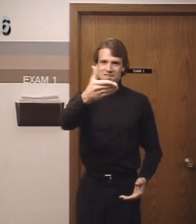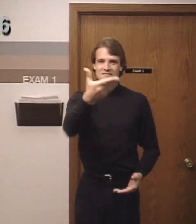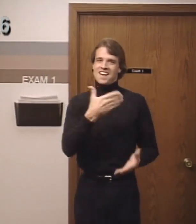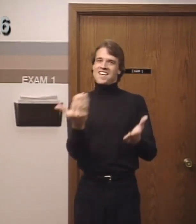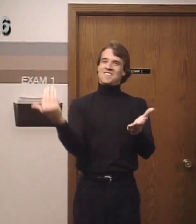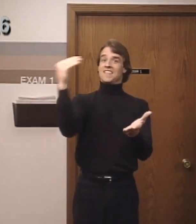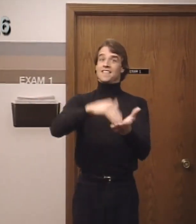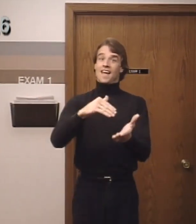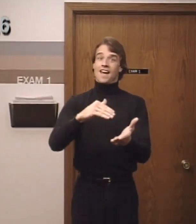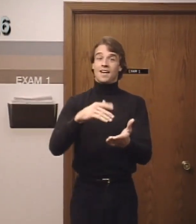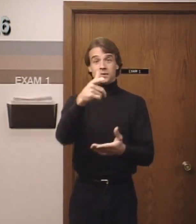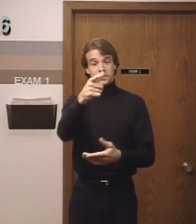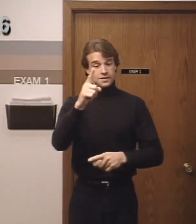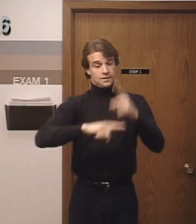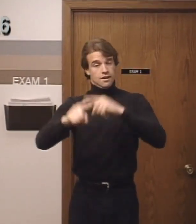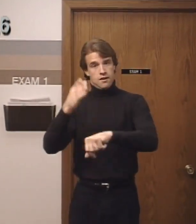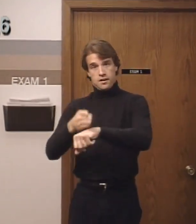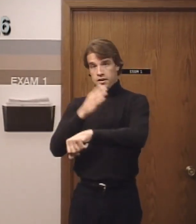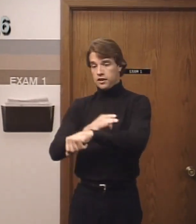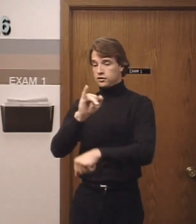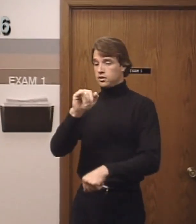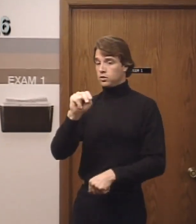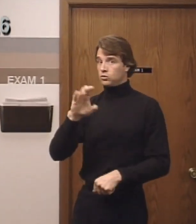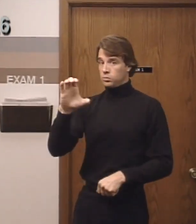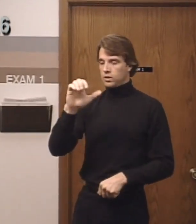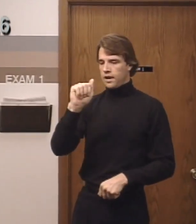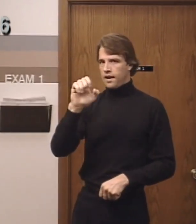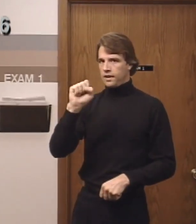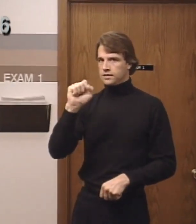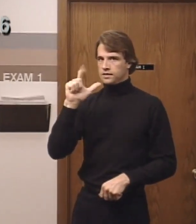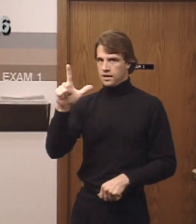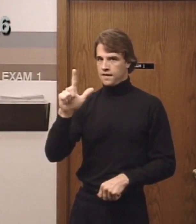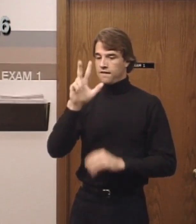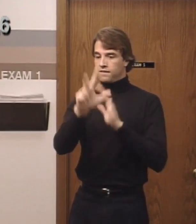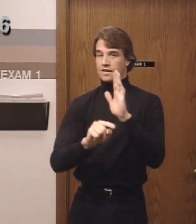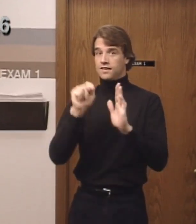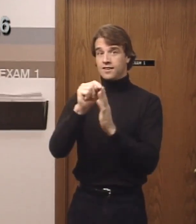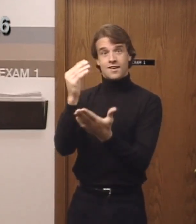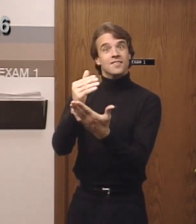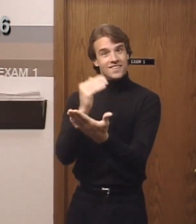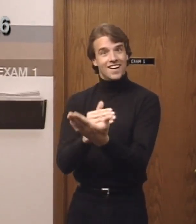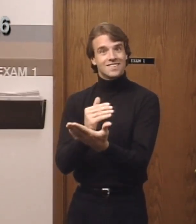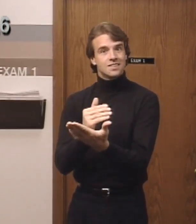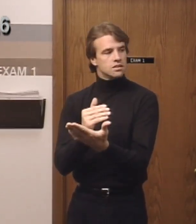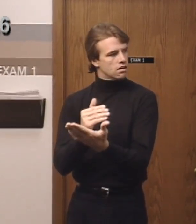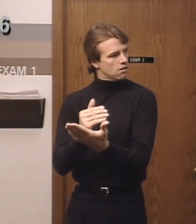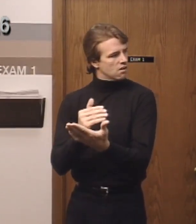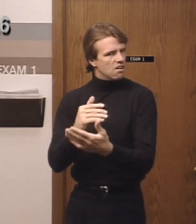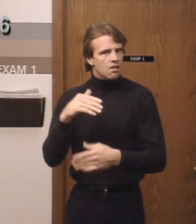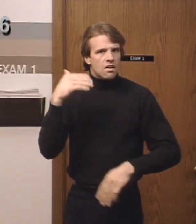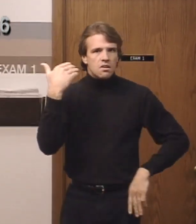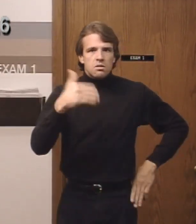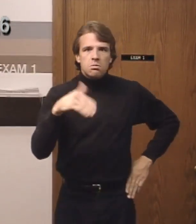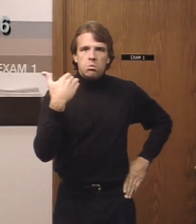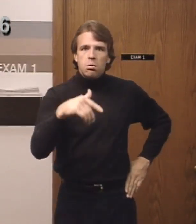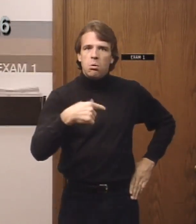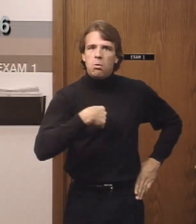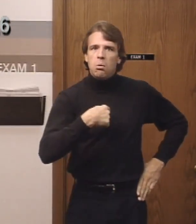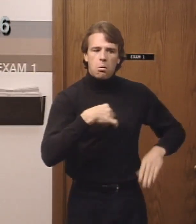Hello, and welcome to another Sign Enhancers Incorporated American Sign Language video course lesson.